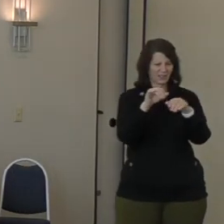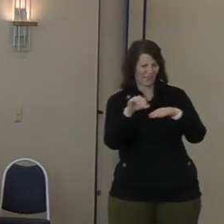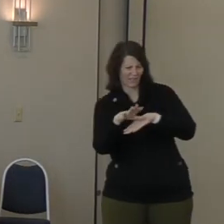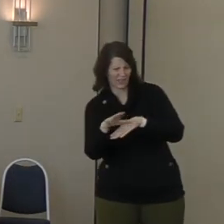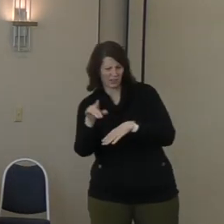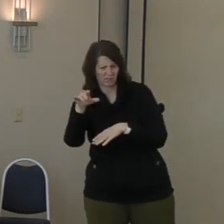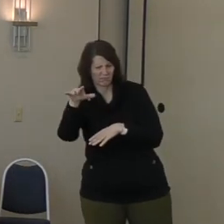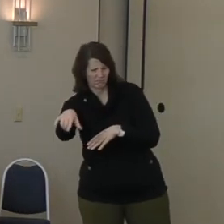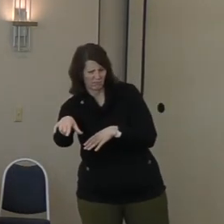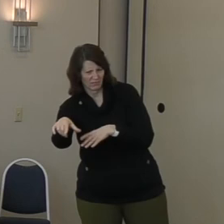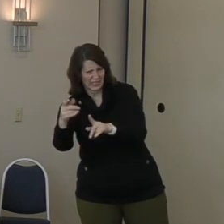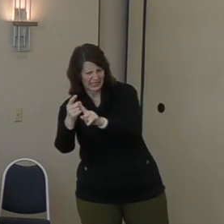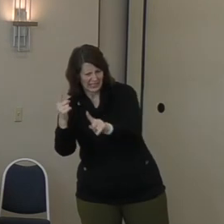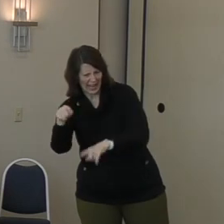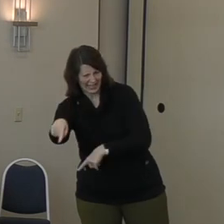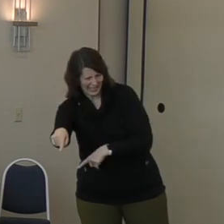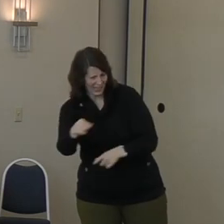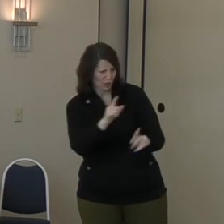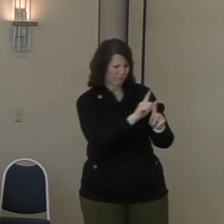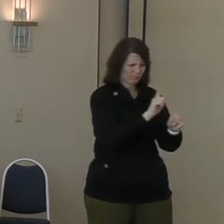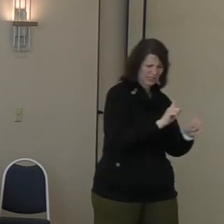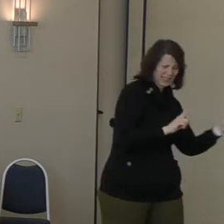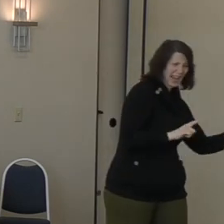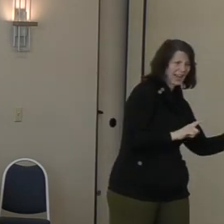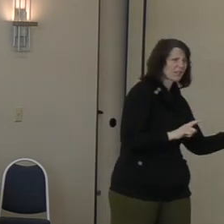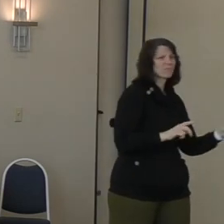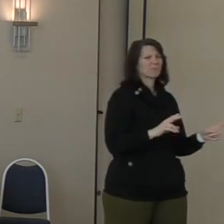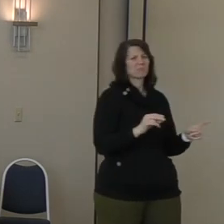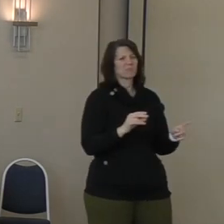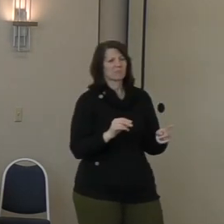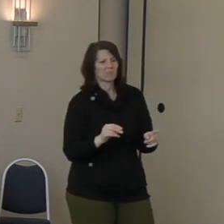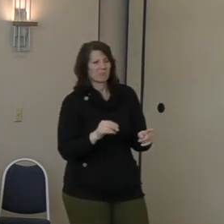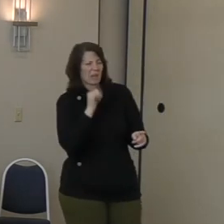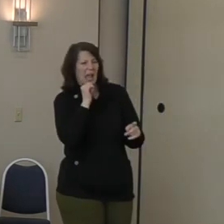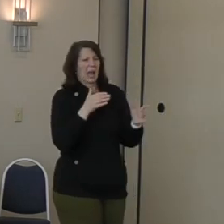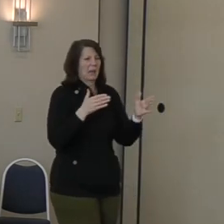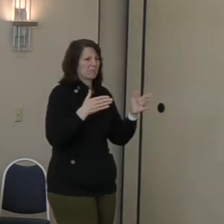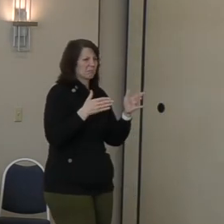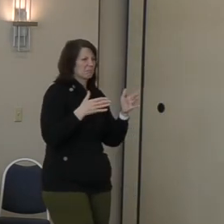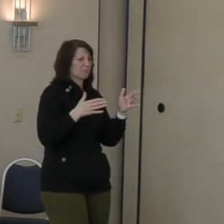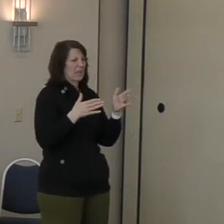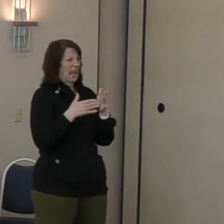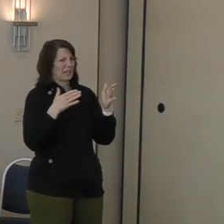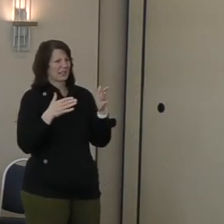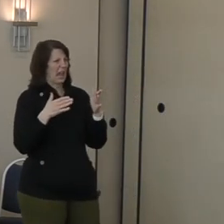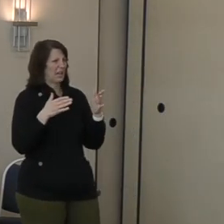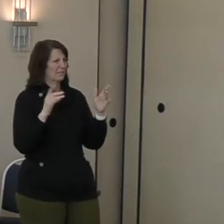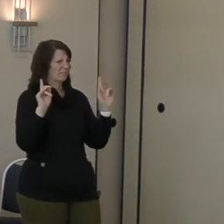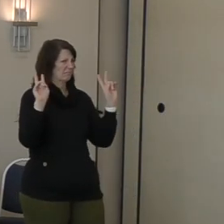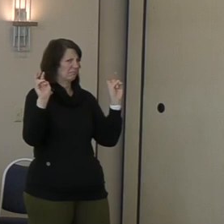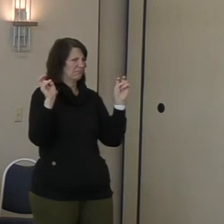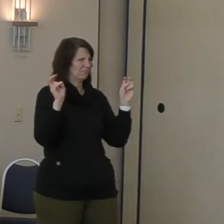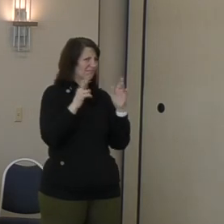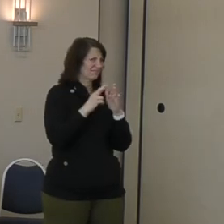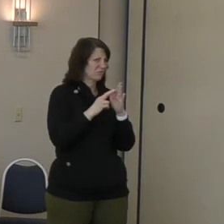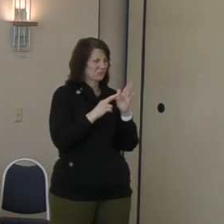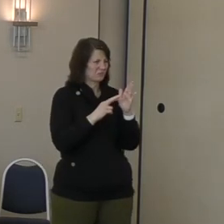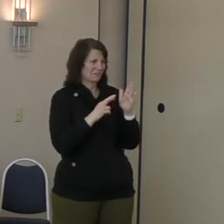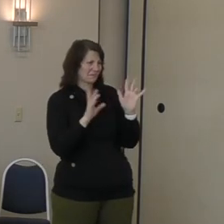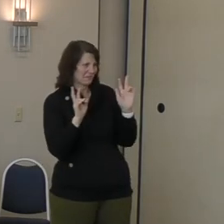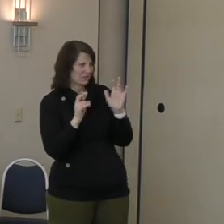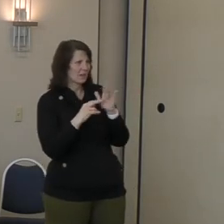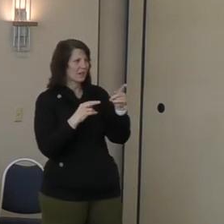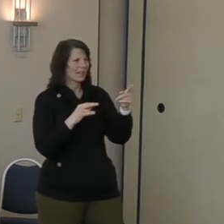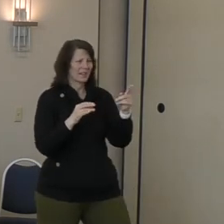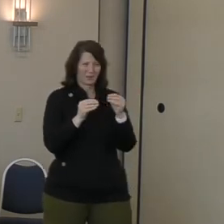this area on the stat here? So I'm anti hard and fast rules. Obviously, yeah. Because, like.